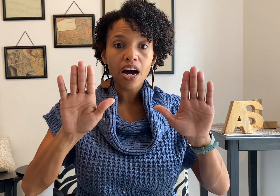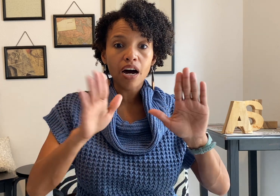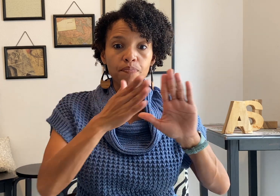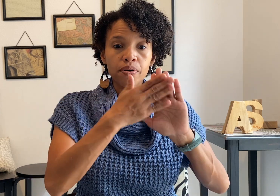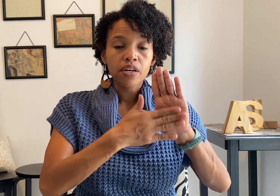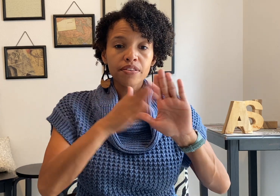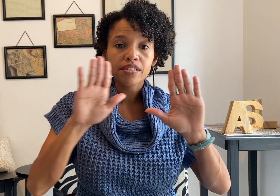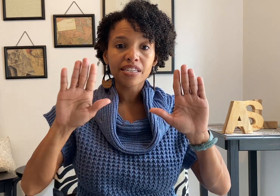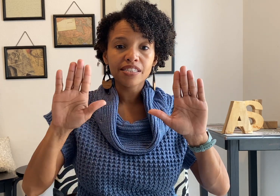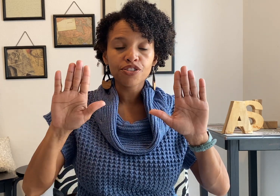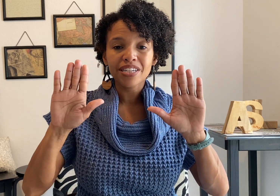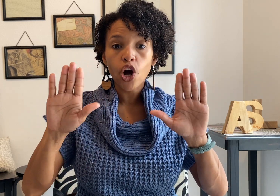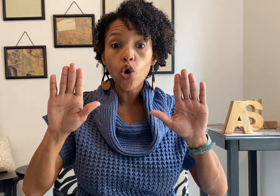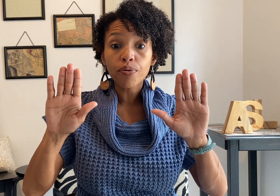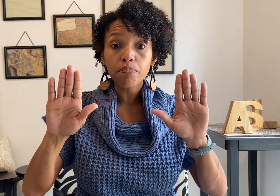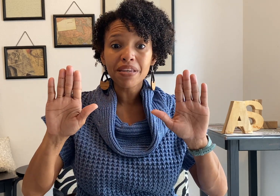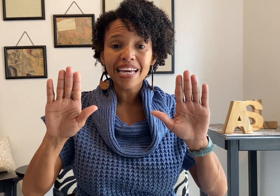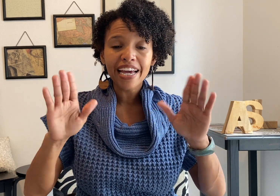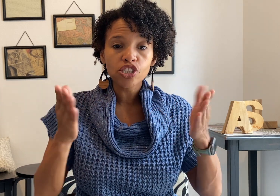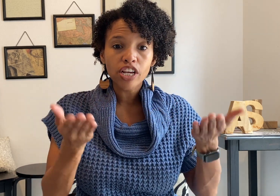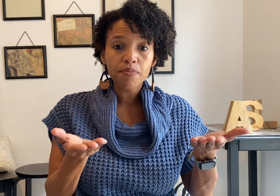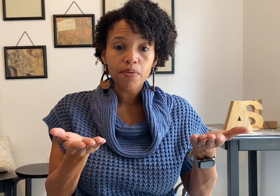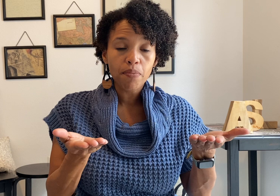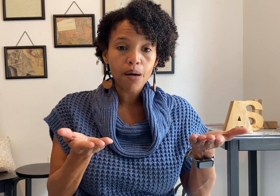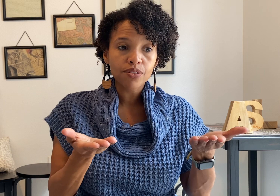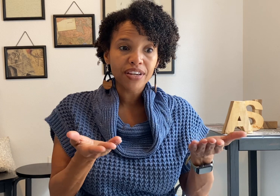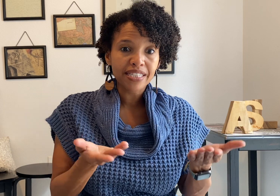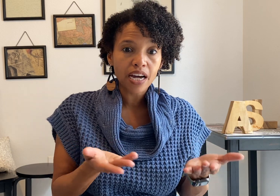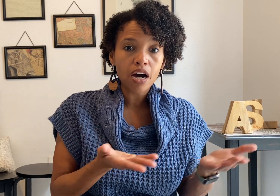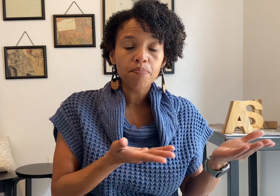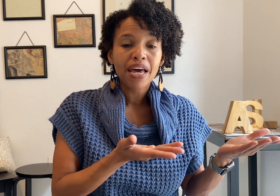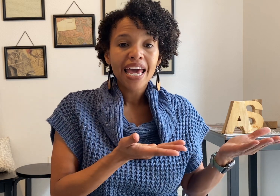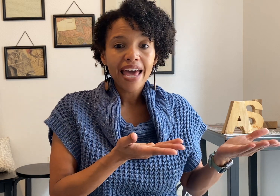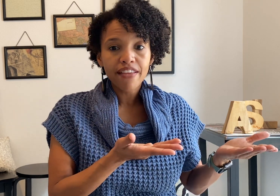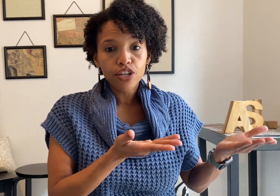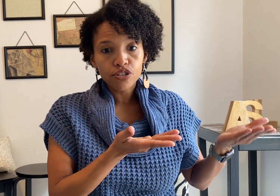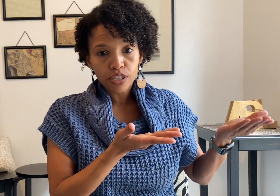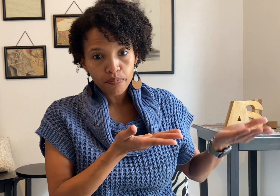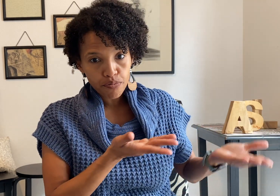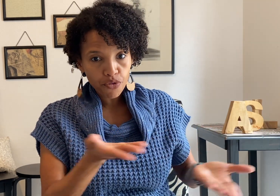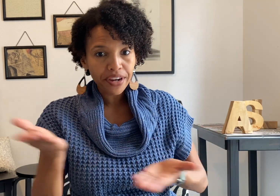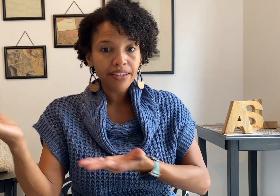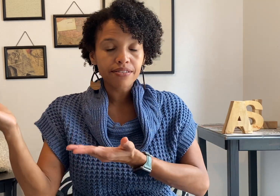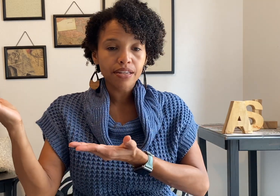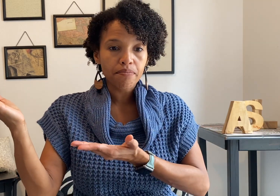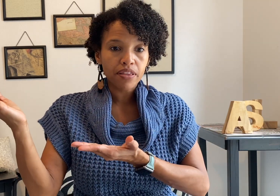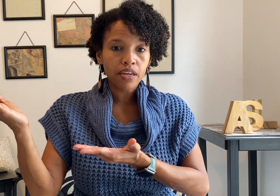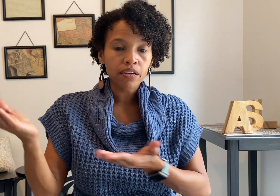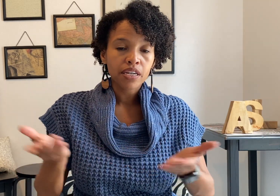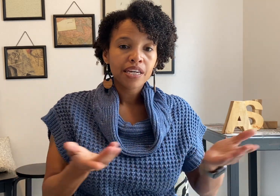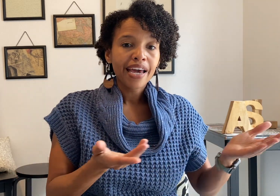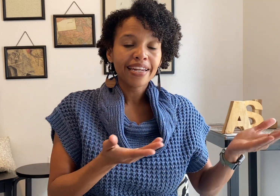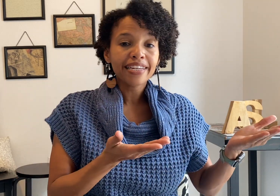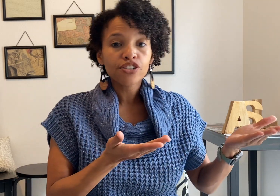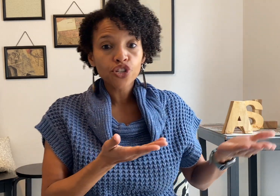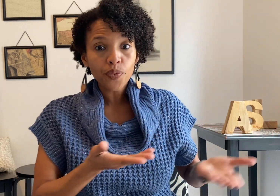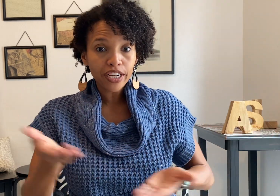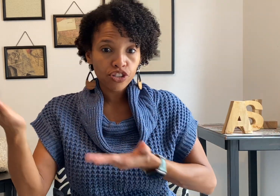up. This is considered an open B hand shape, palms facing up, and then you just bring something. And it is